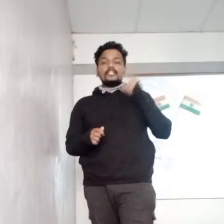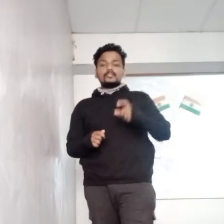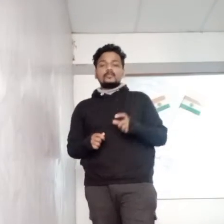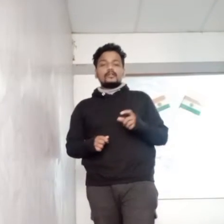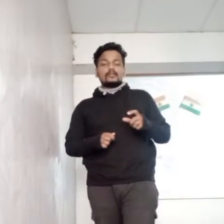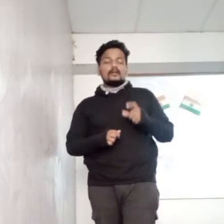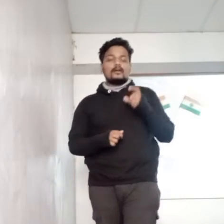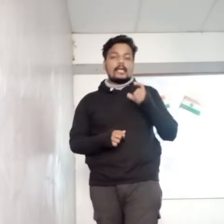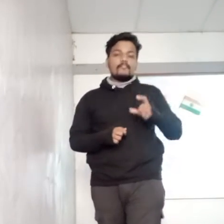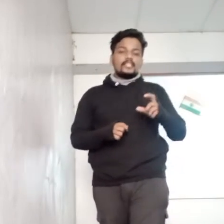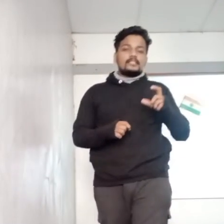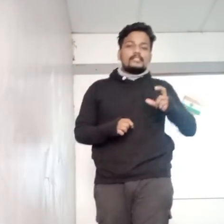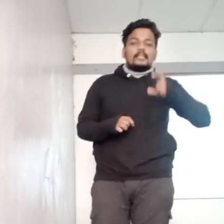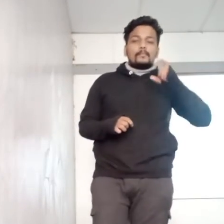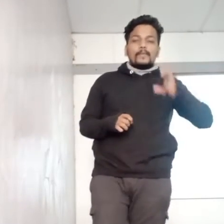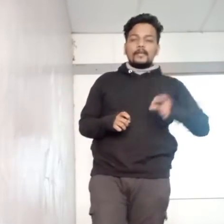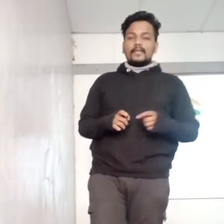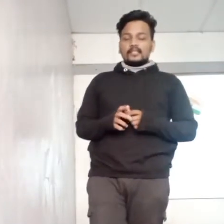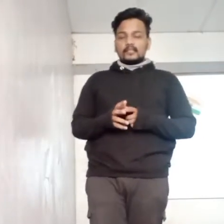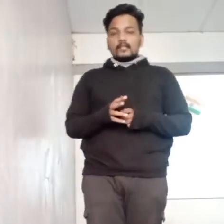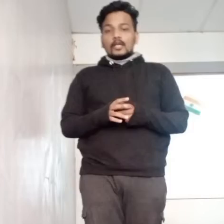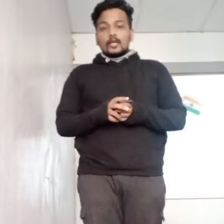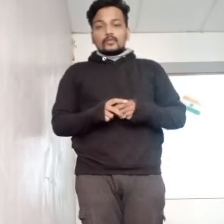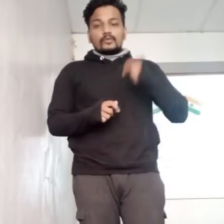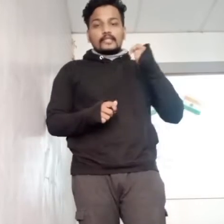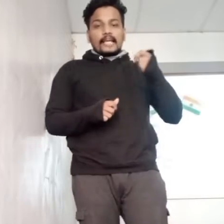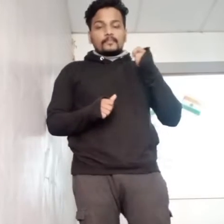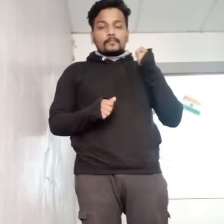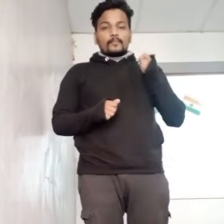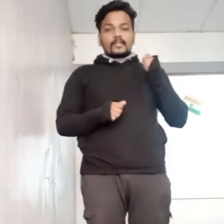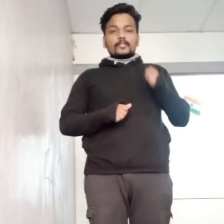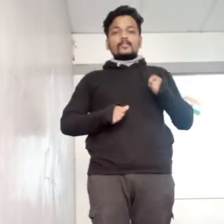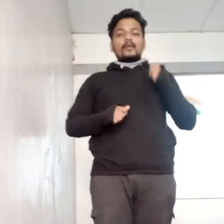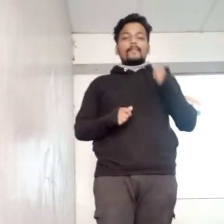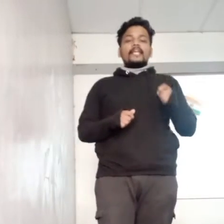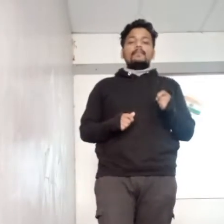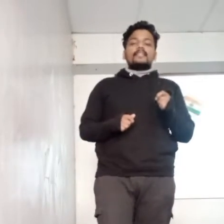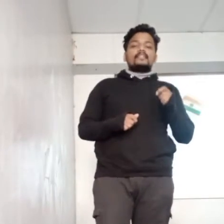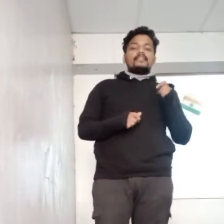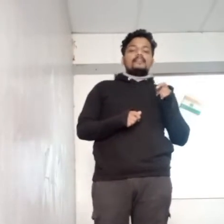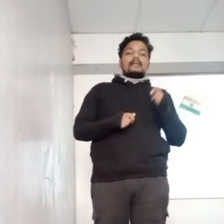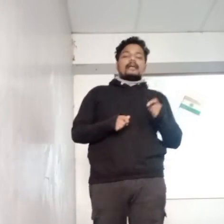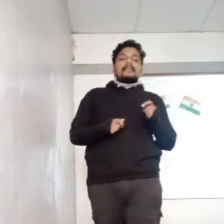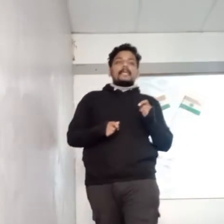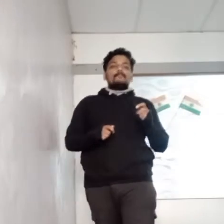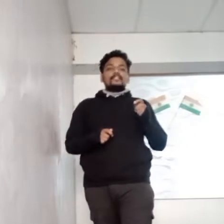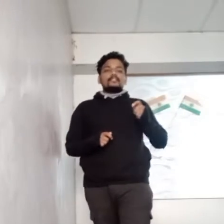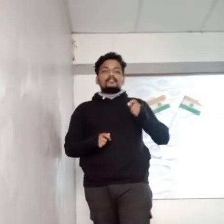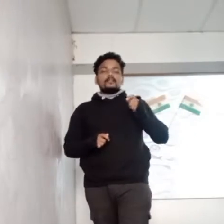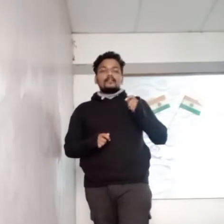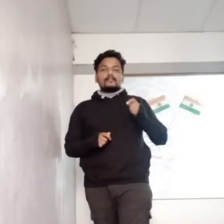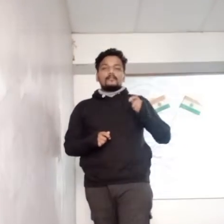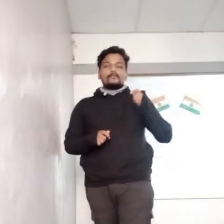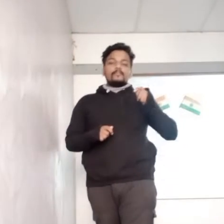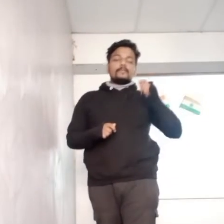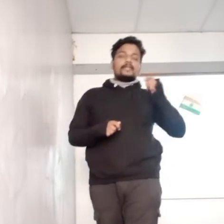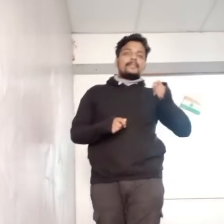code having their main method. So that particular main method are having when main method